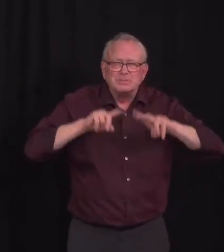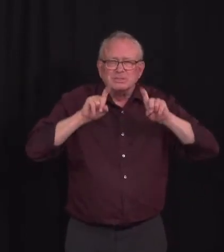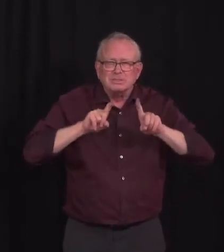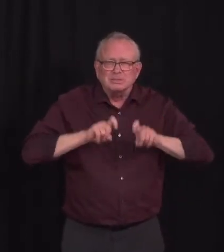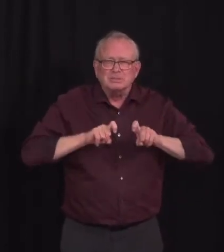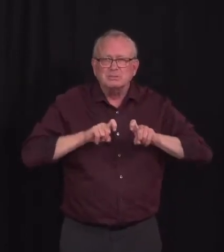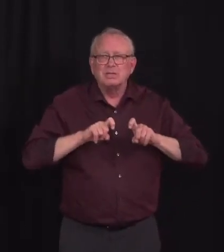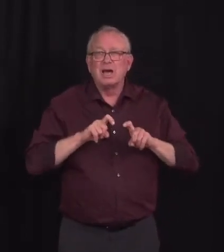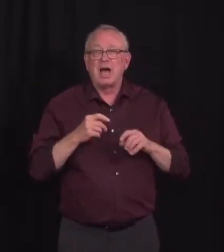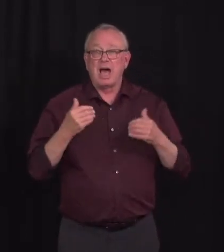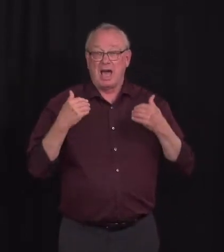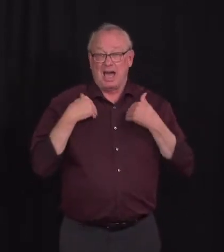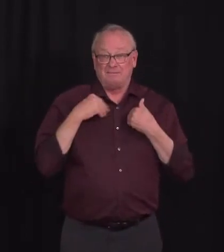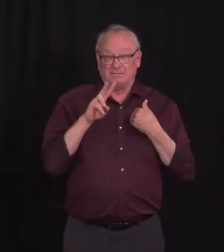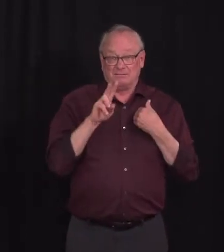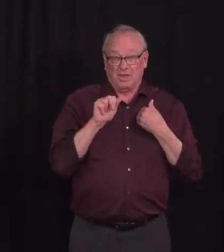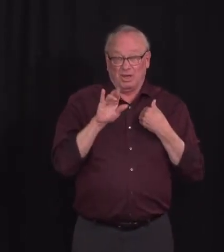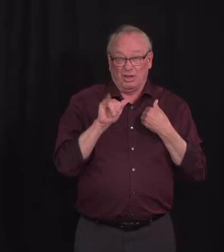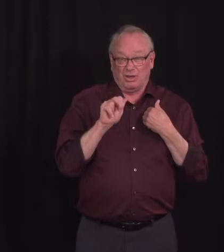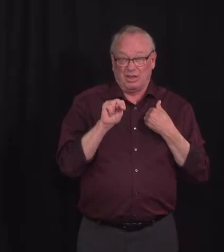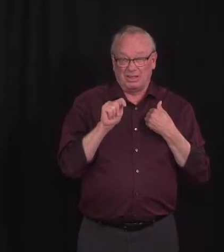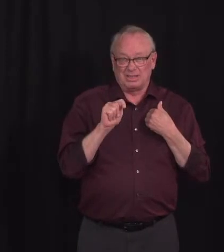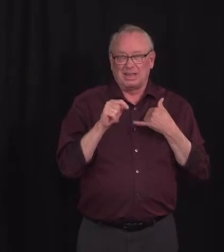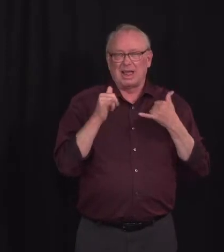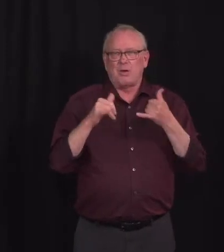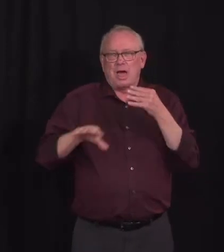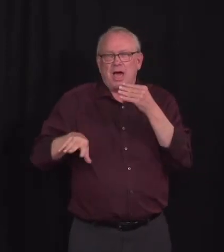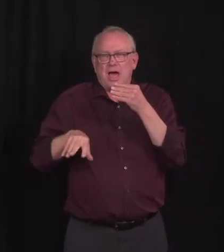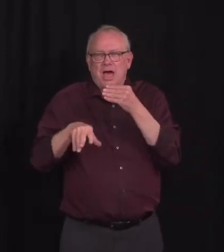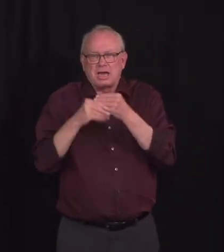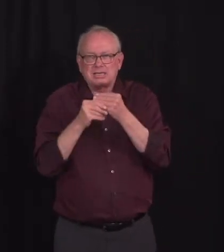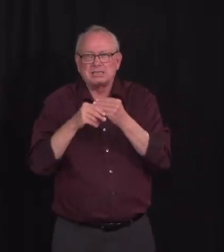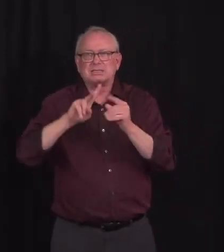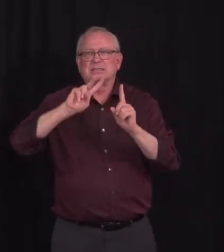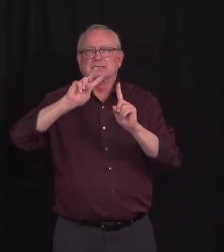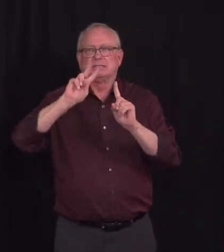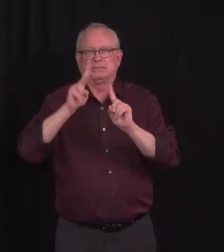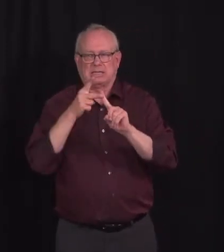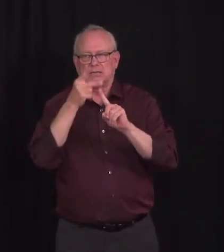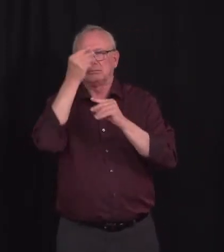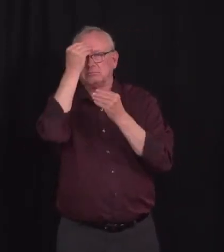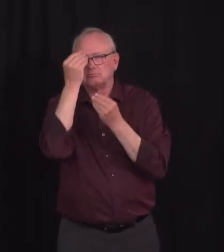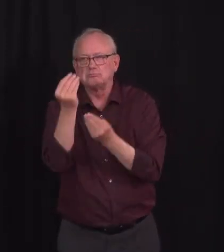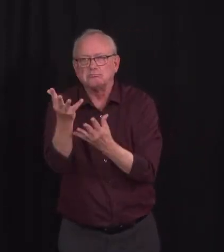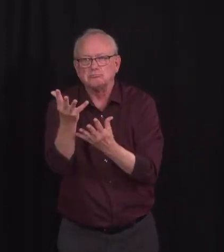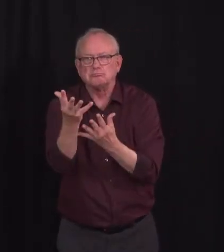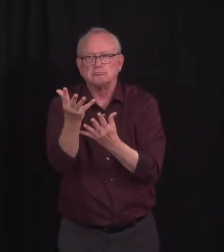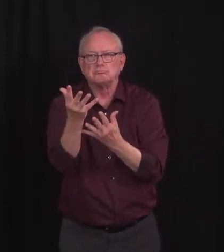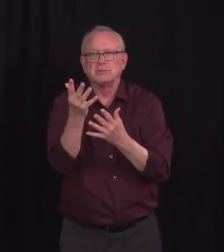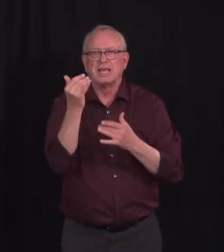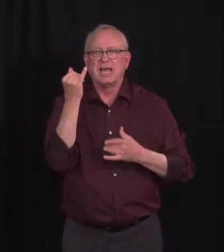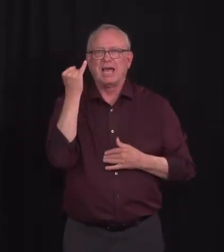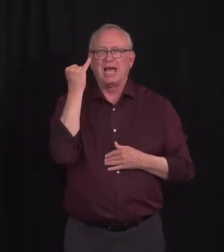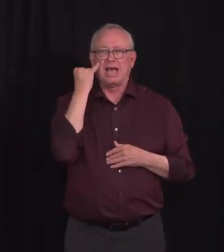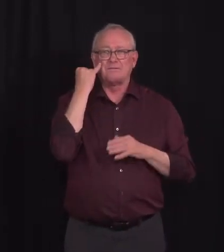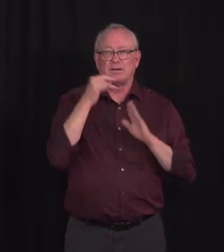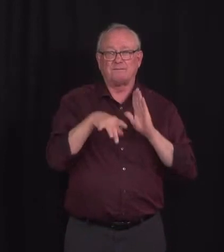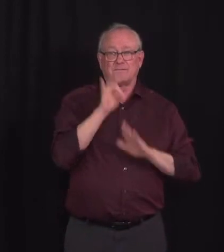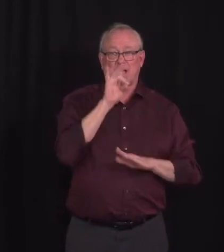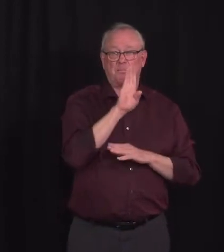restarting second calls for cases with variants of concern other than the B.1.1.7 or UK